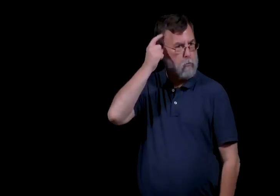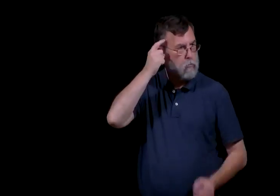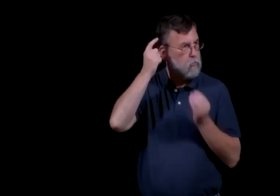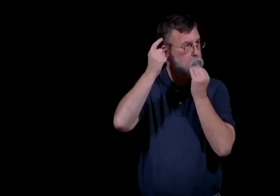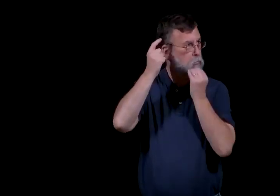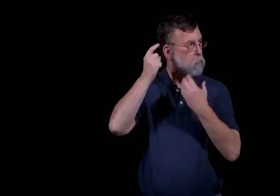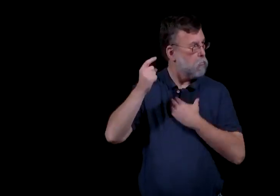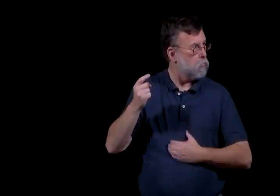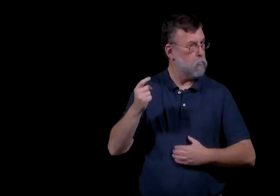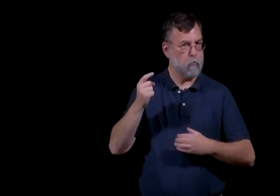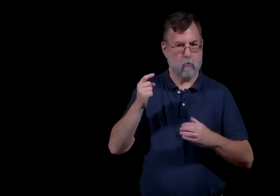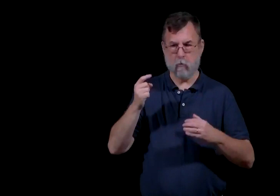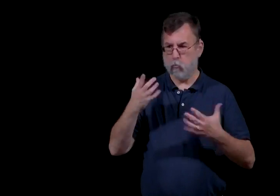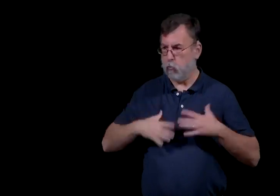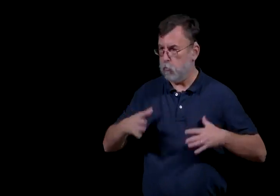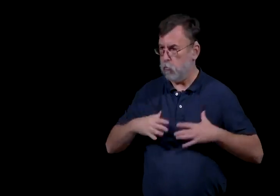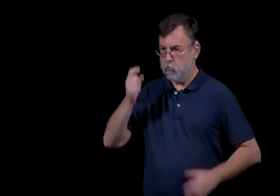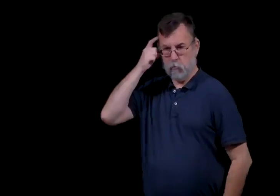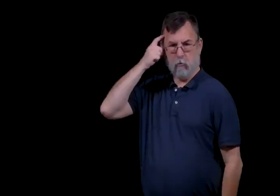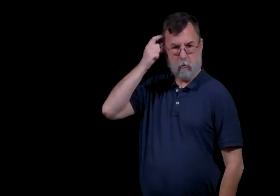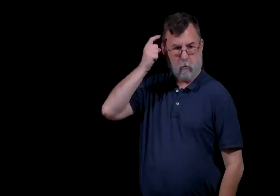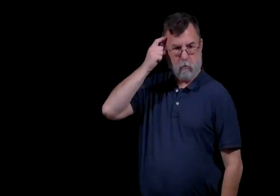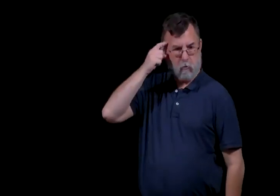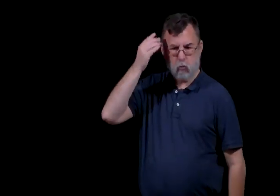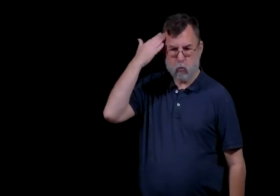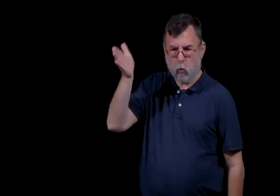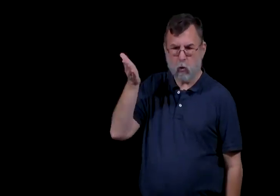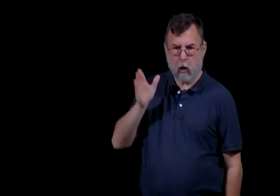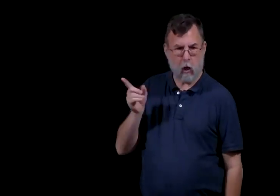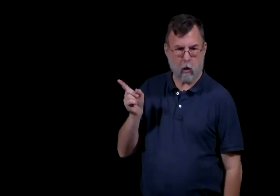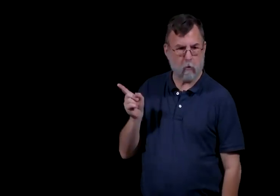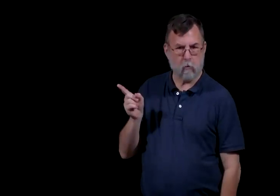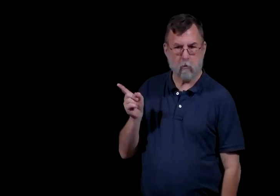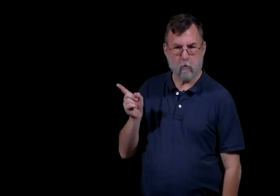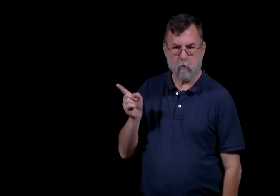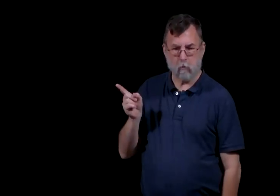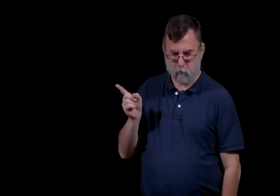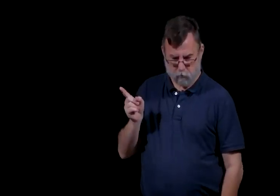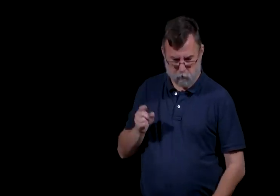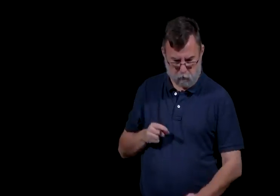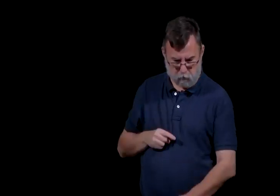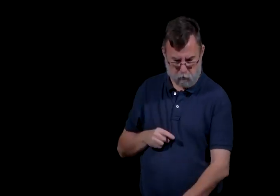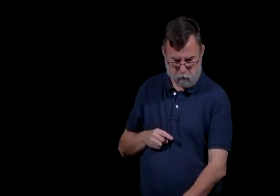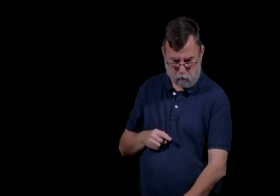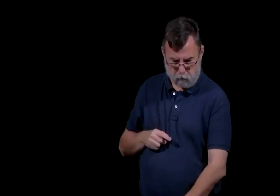that's what they're always thinking about what they're going to wear, what they're going to eat. They don't know God.